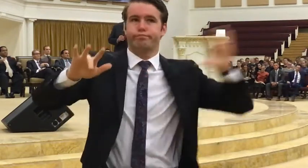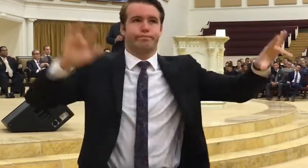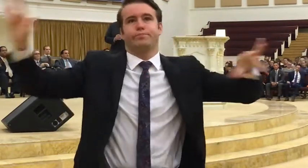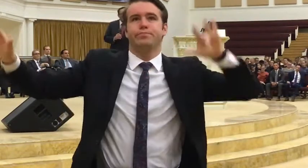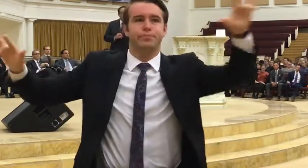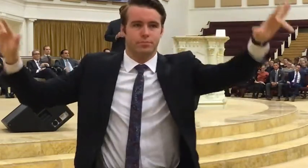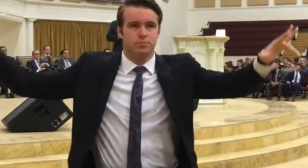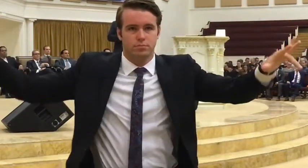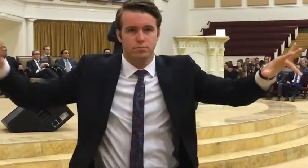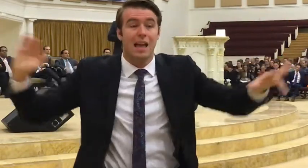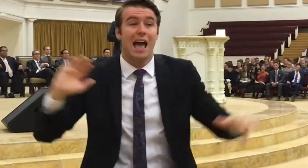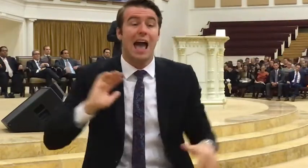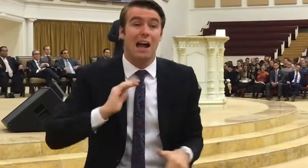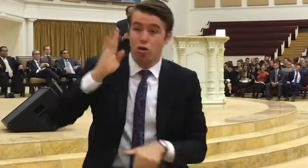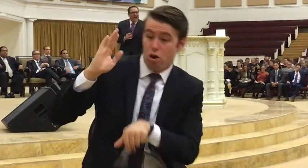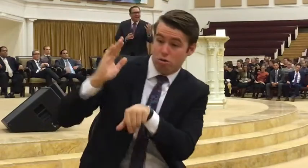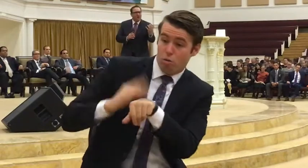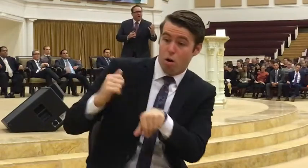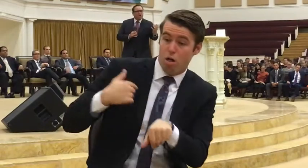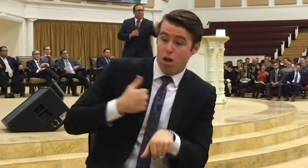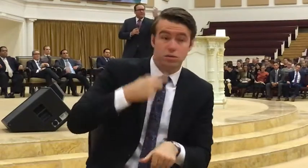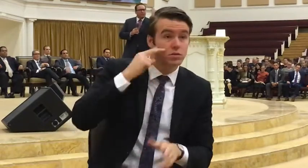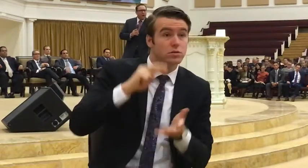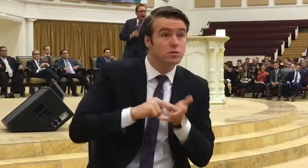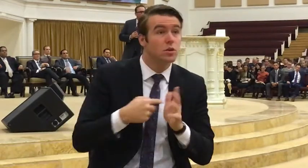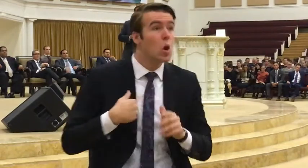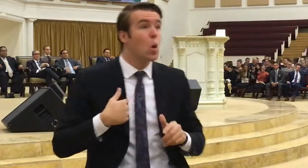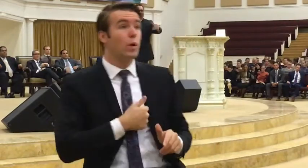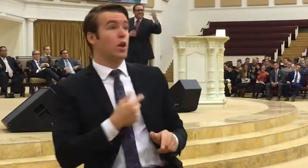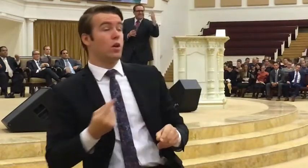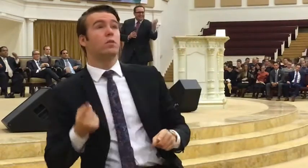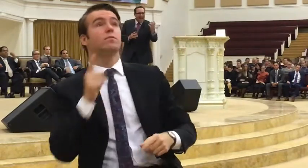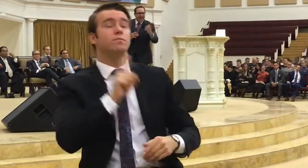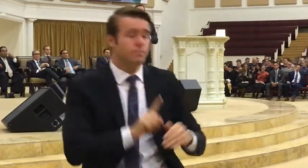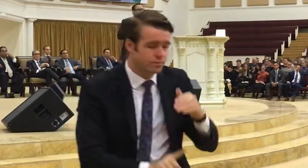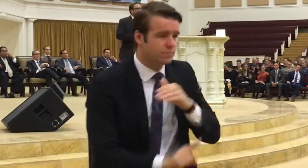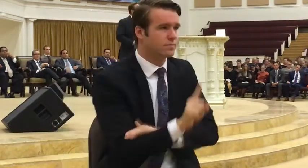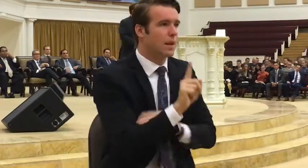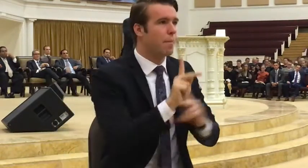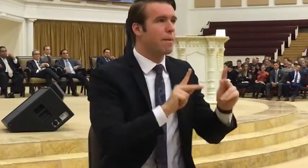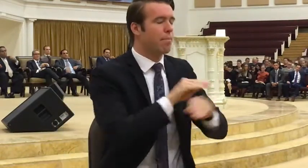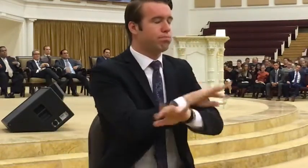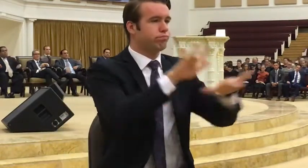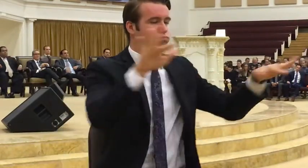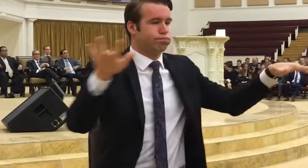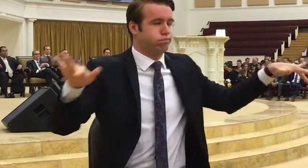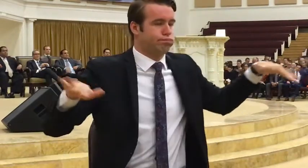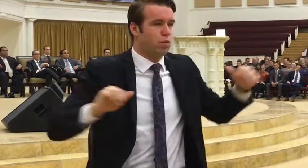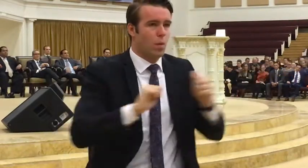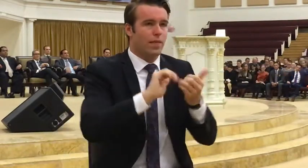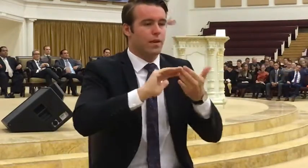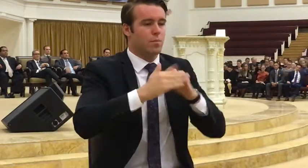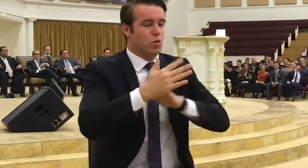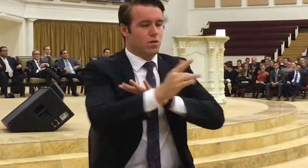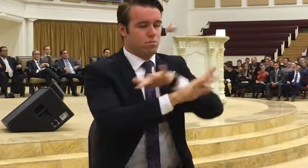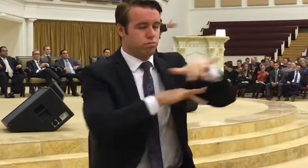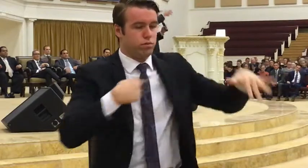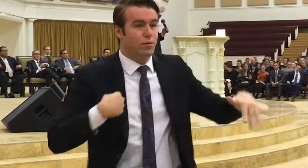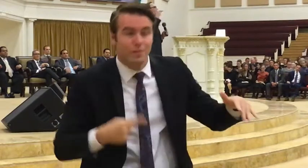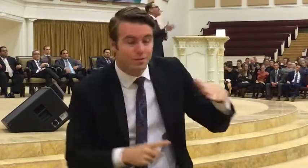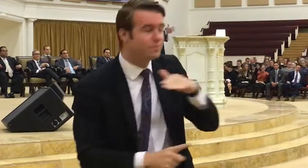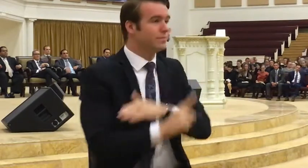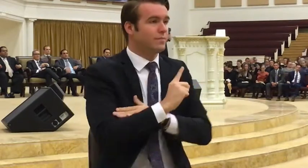Our calling is that we were made to be dropped and scattered into the community as men and